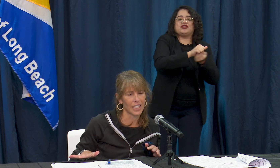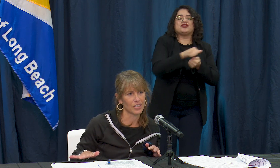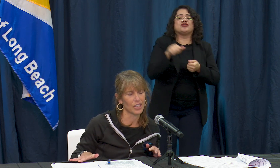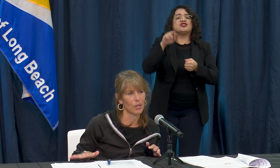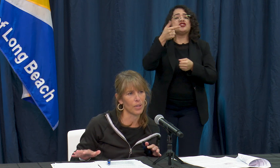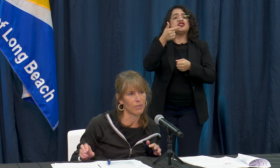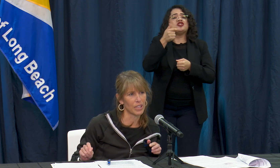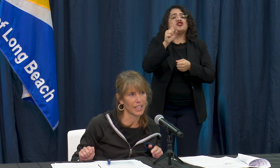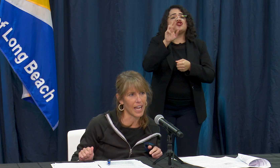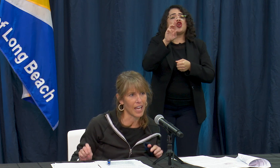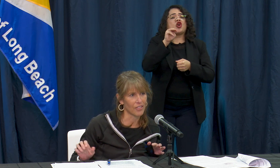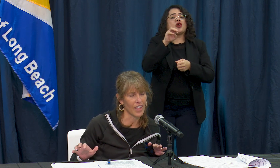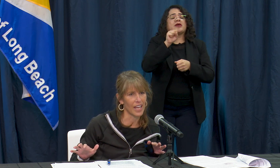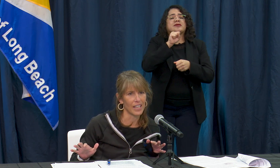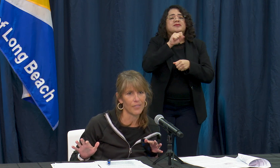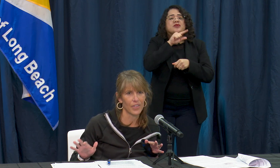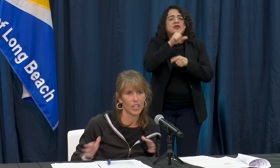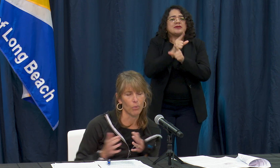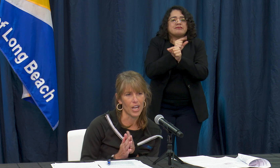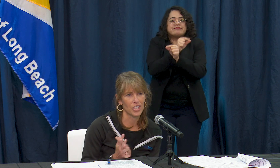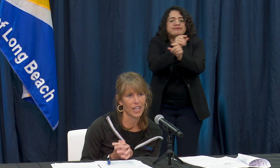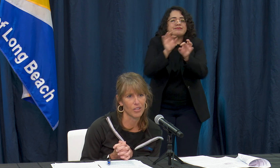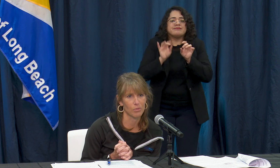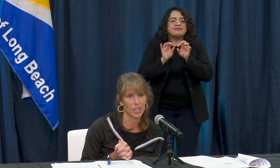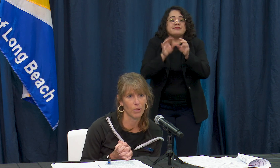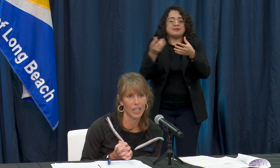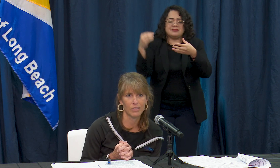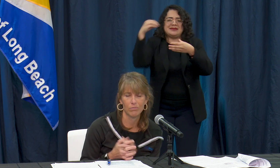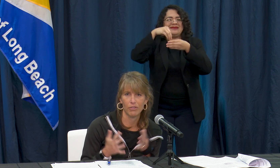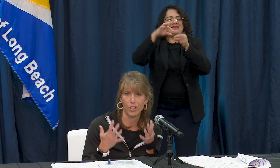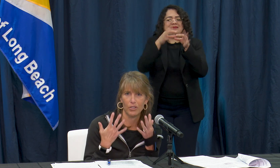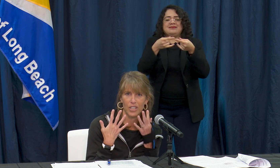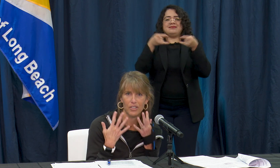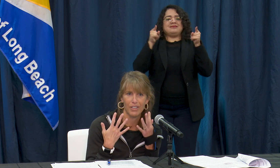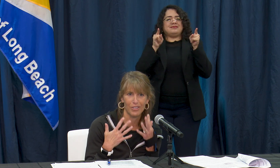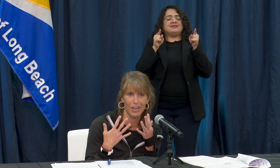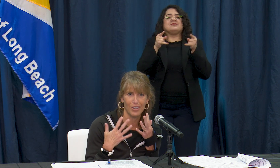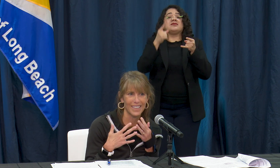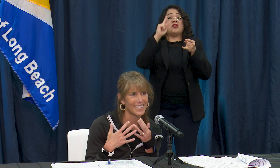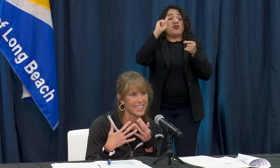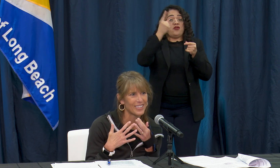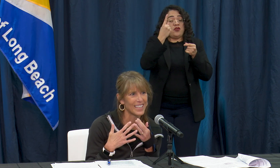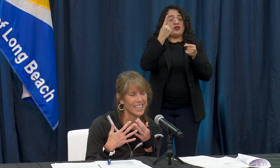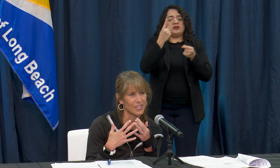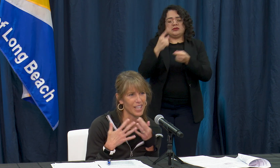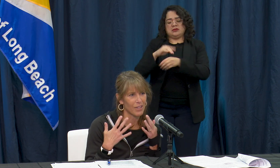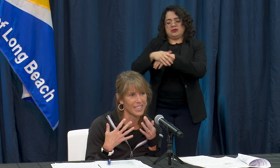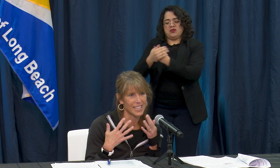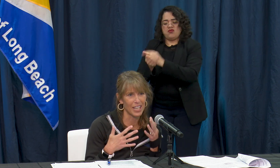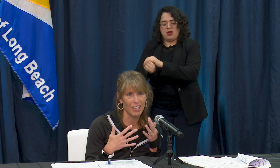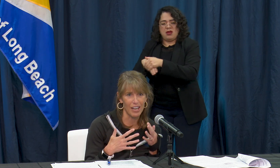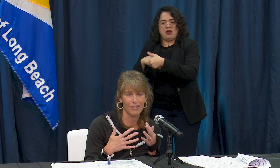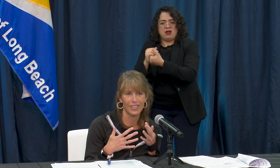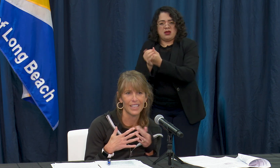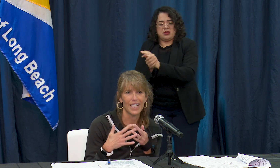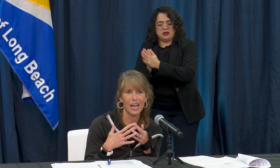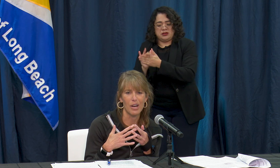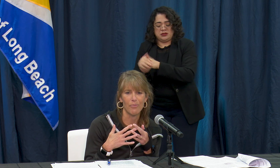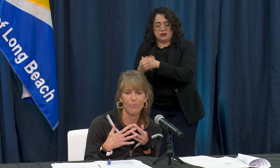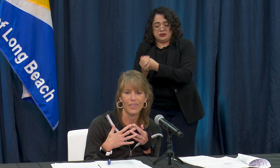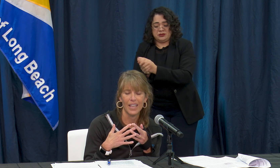touching. And so we really ask that you wash your hands really well before you touch your face covering, right, as you're getting ready to take it